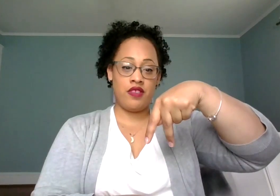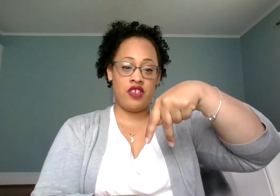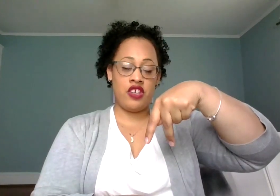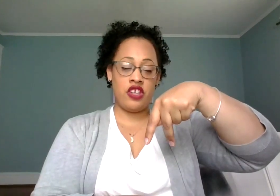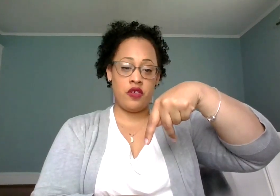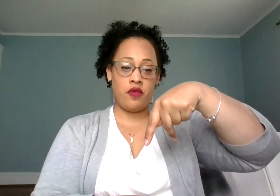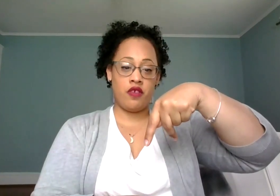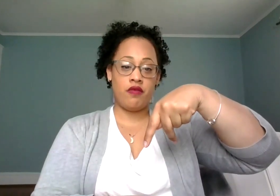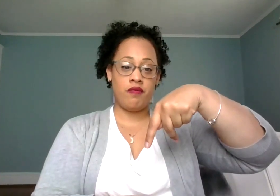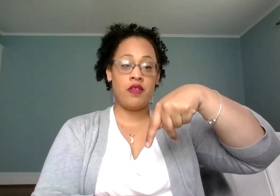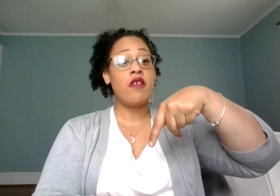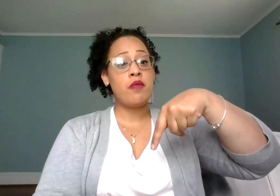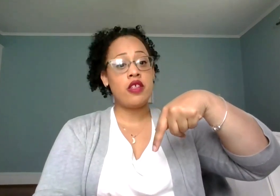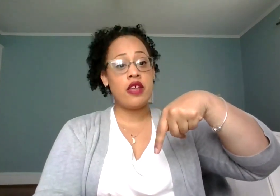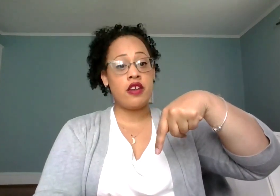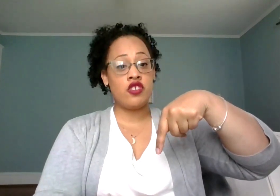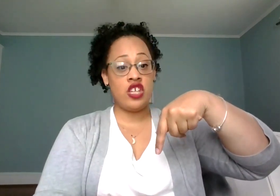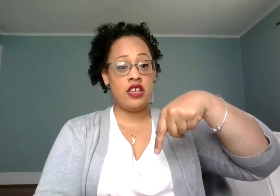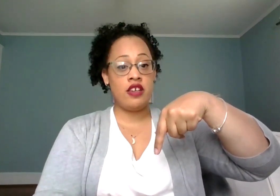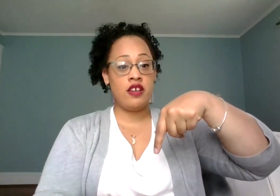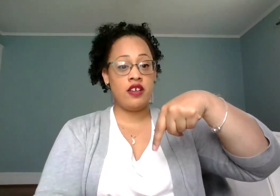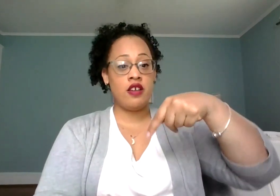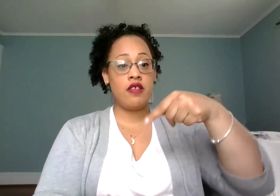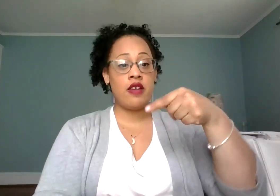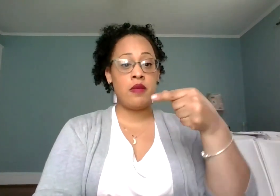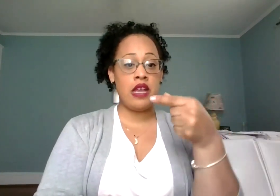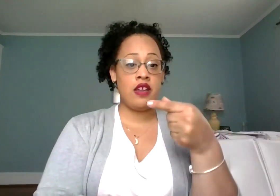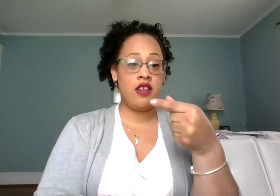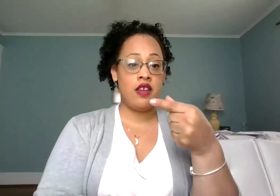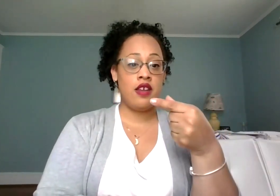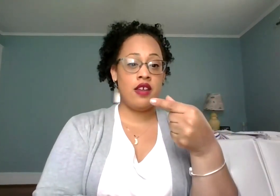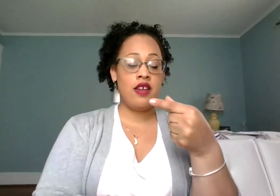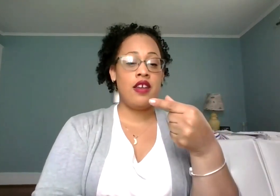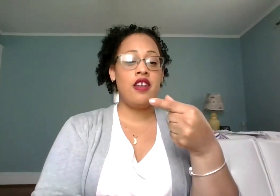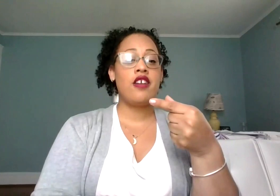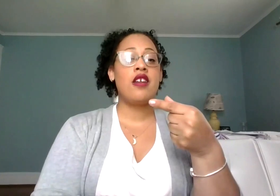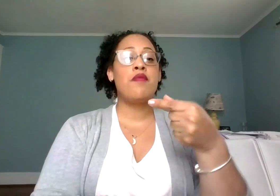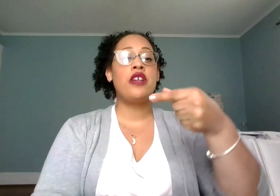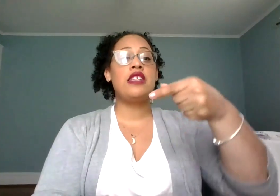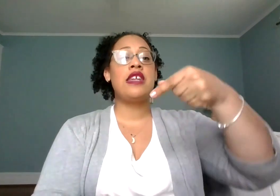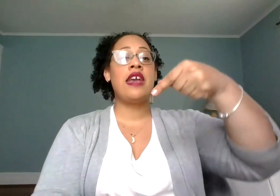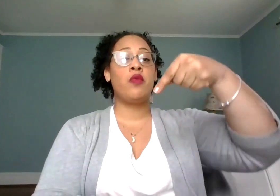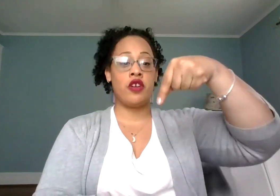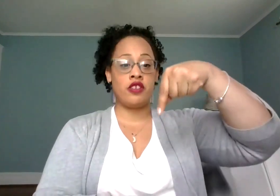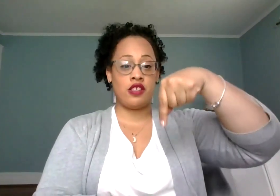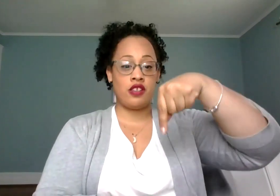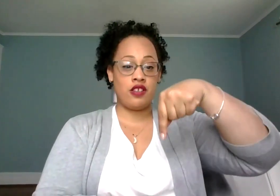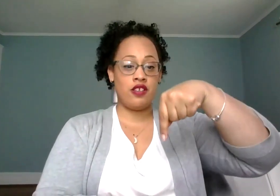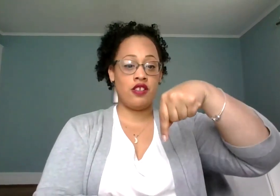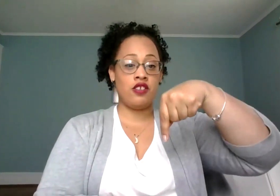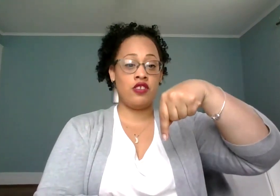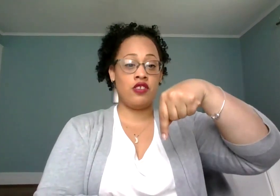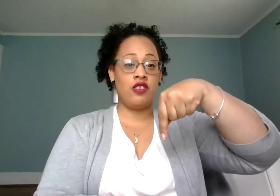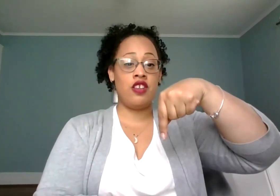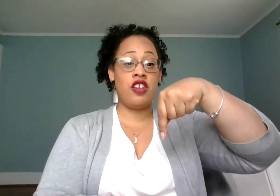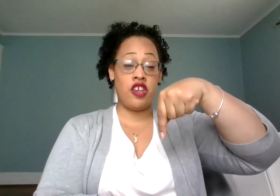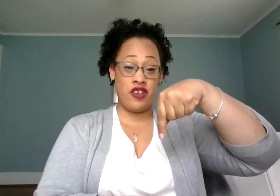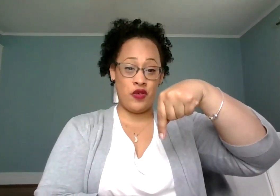Q. Remember the letter G that we made? You're going to point it downwards. Q.